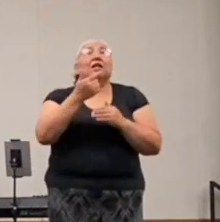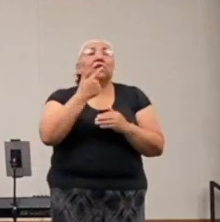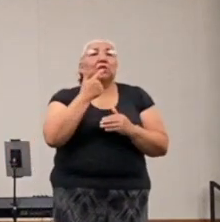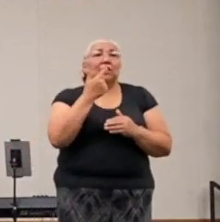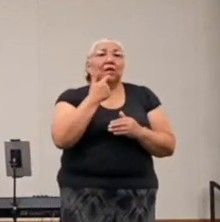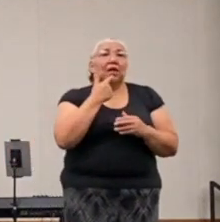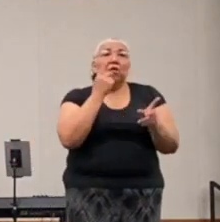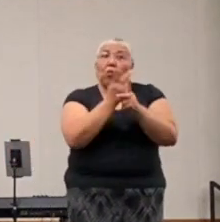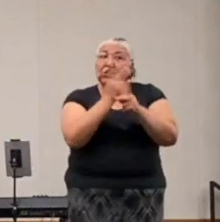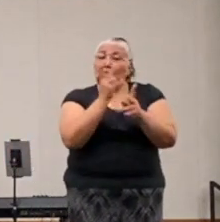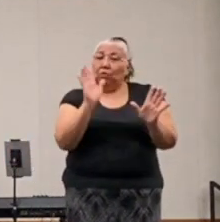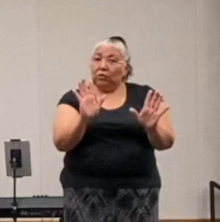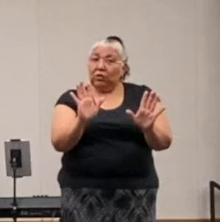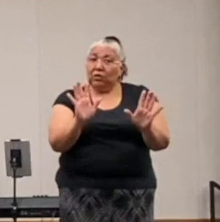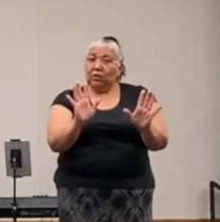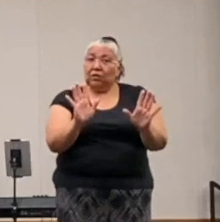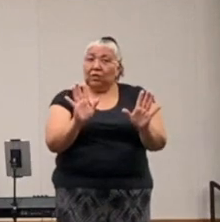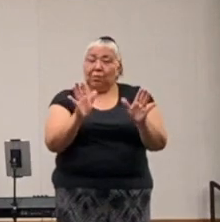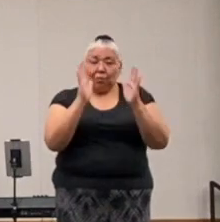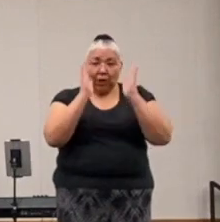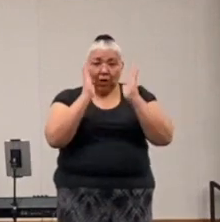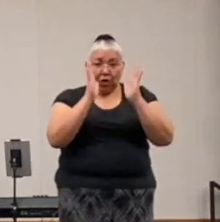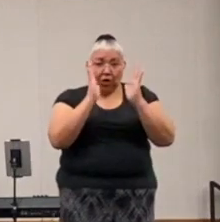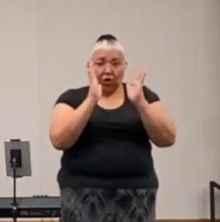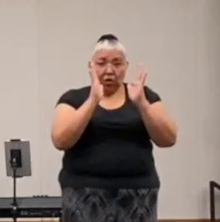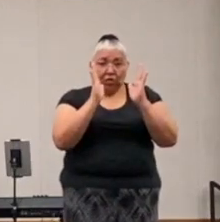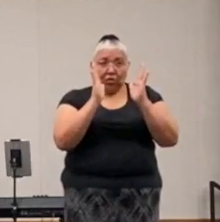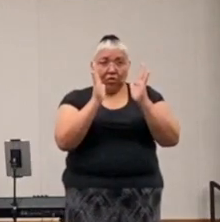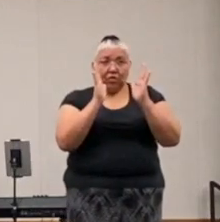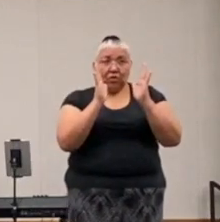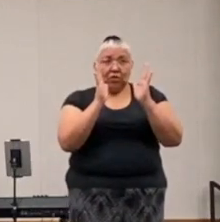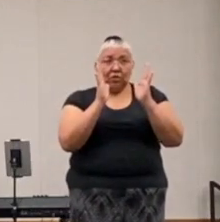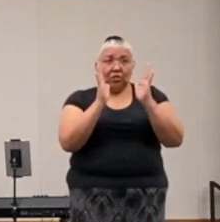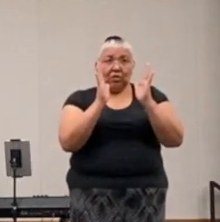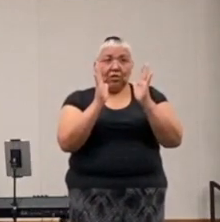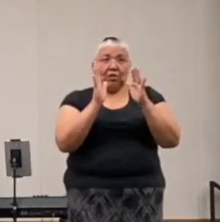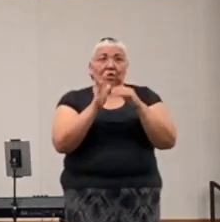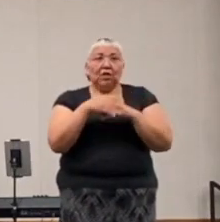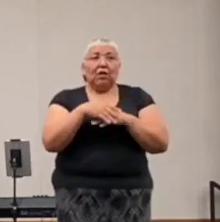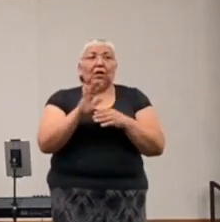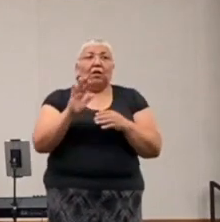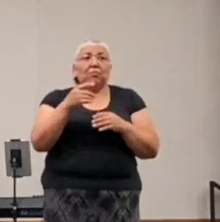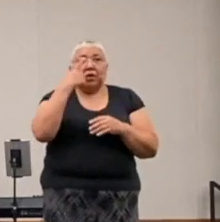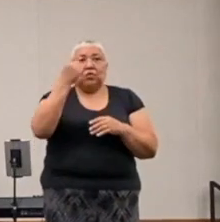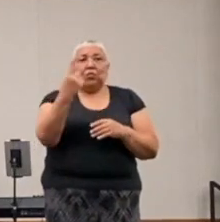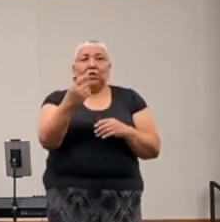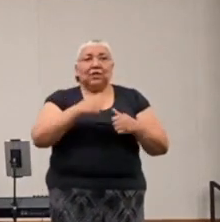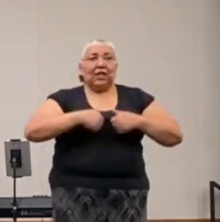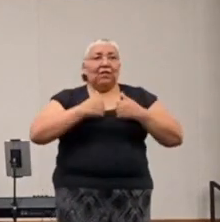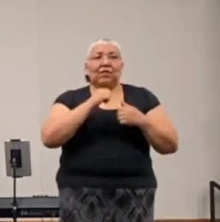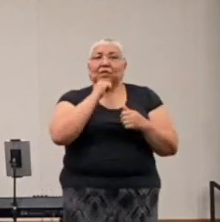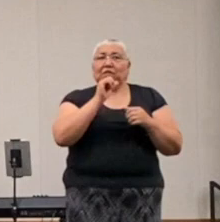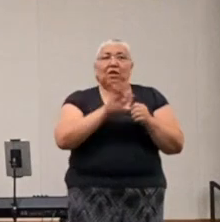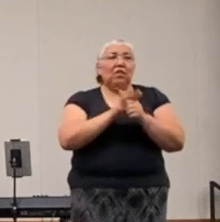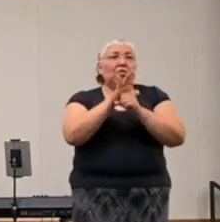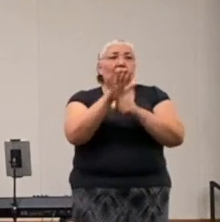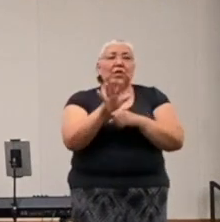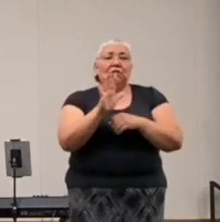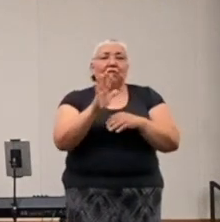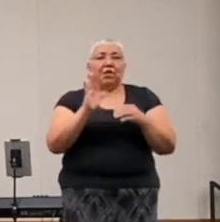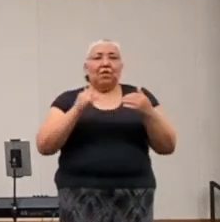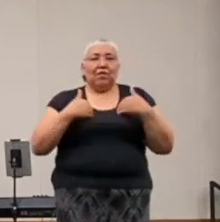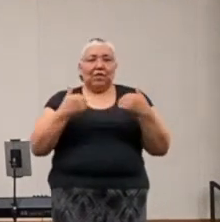watch out and be on guard against all greed, because one's life is not in the abundance of